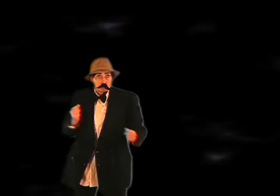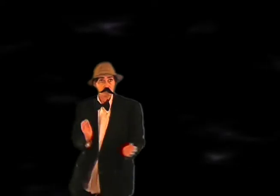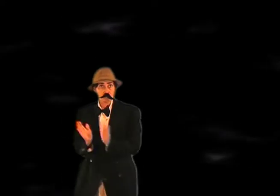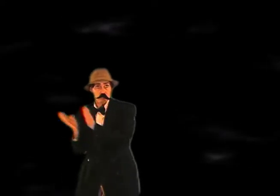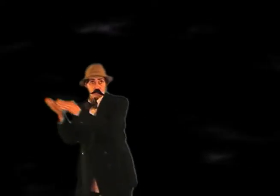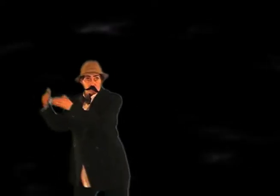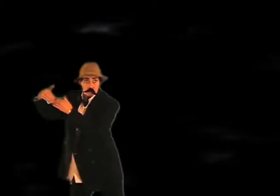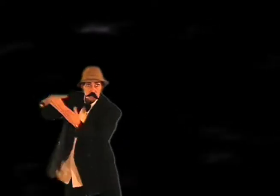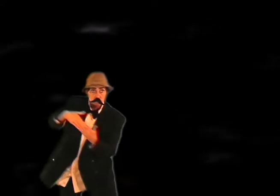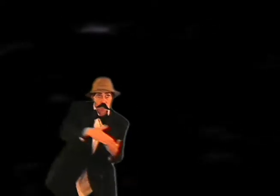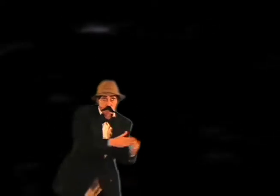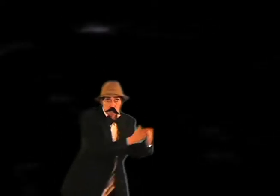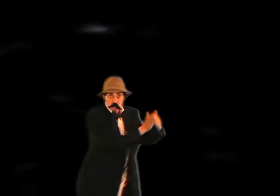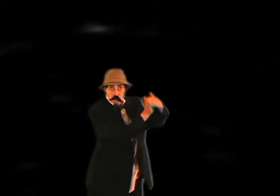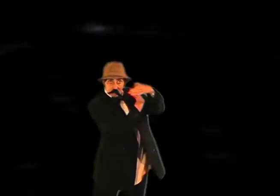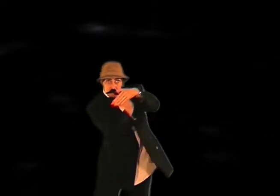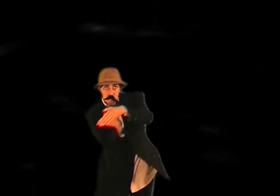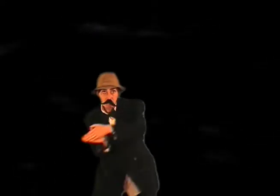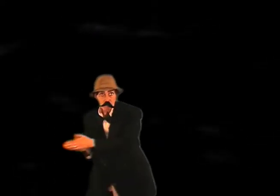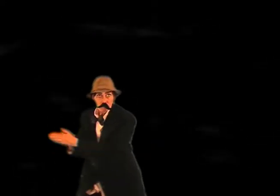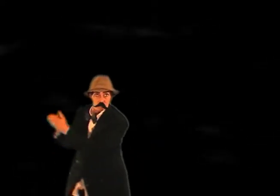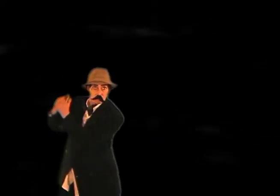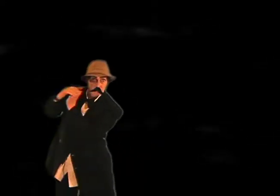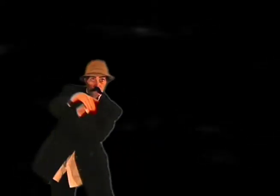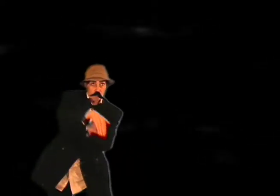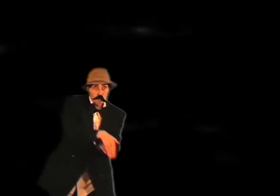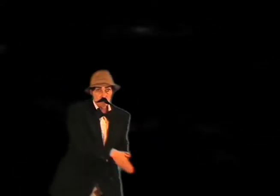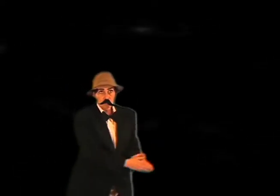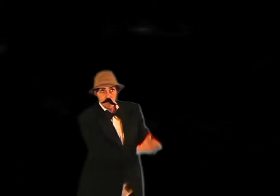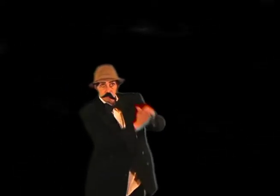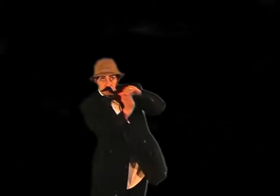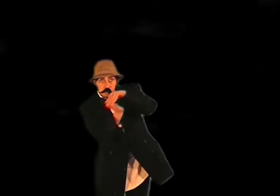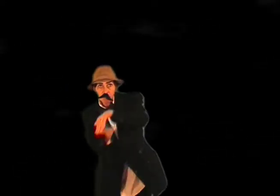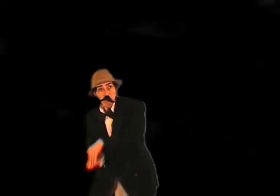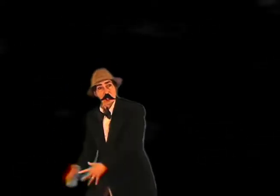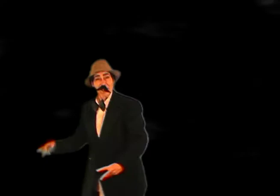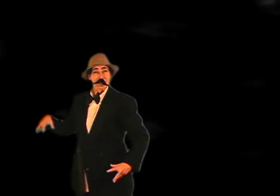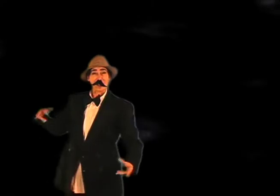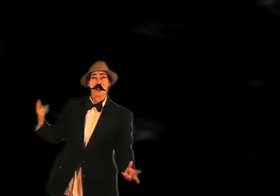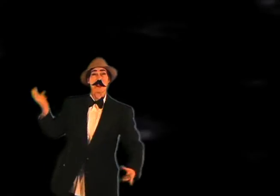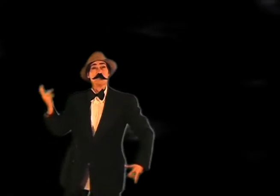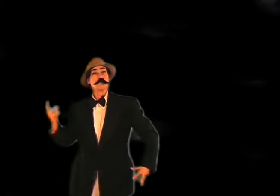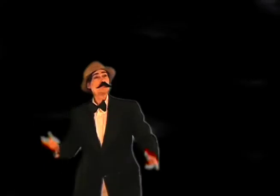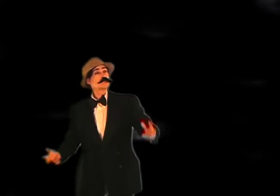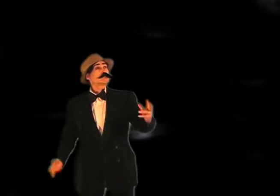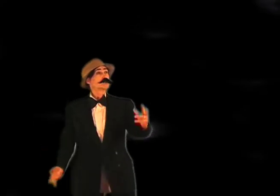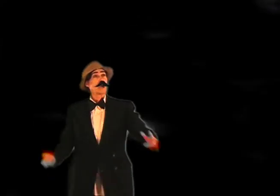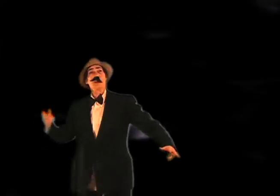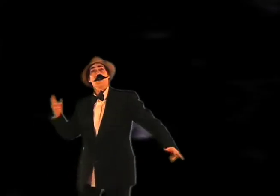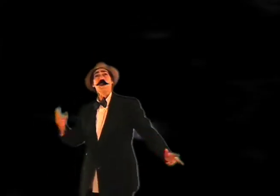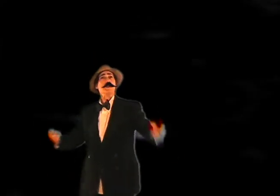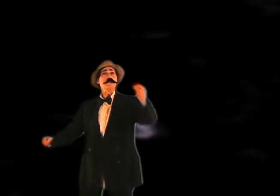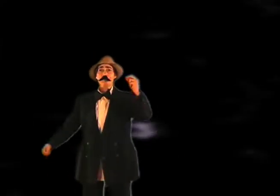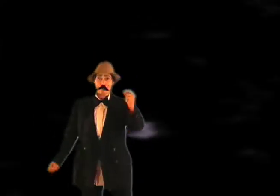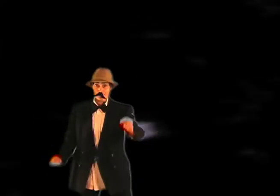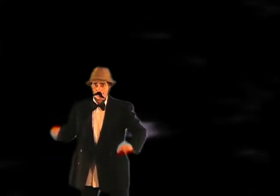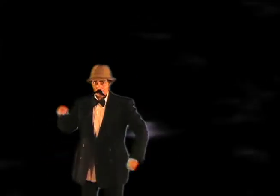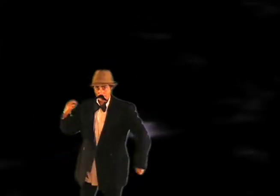another band. Janna. I like that name. Janna. Janna, we've been